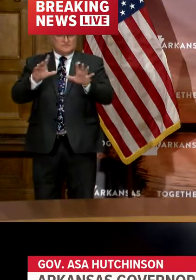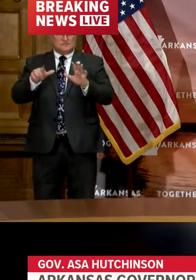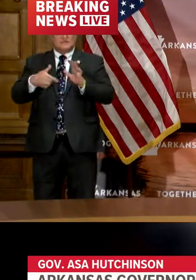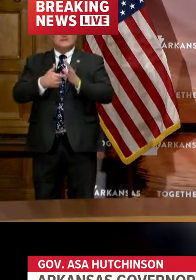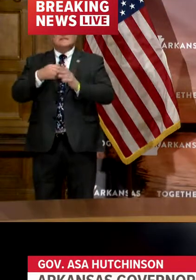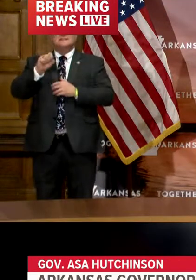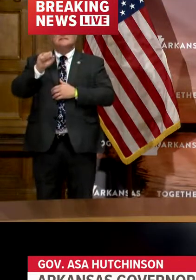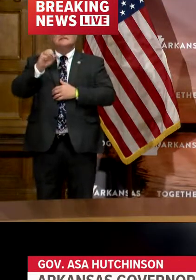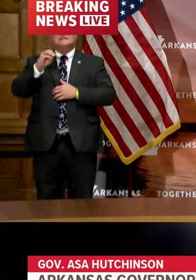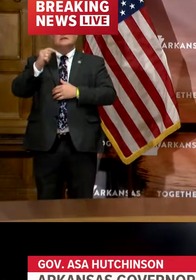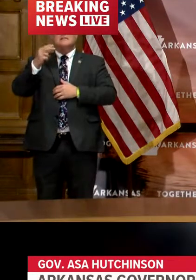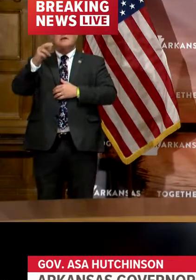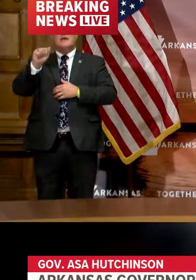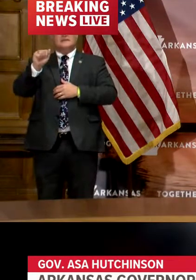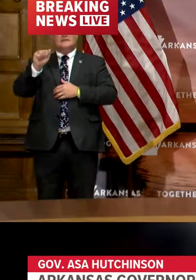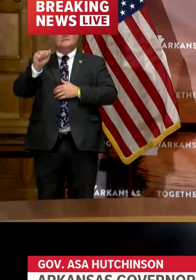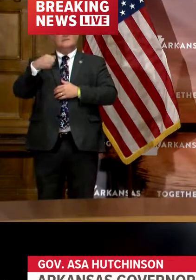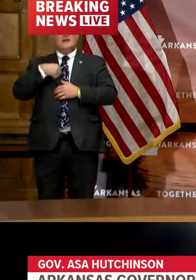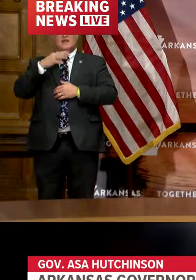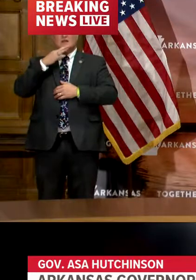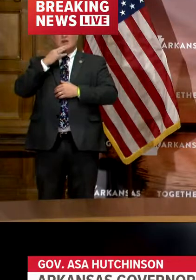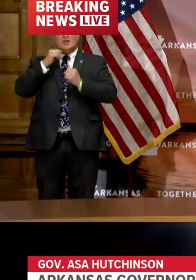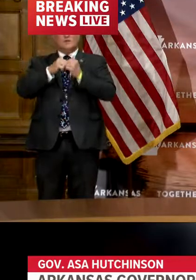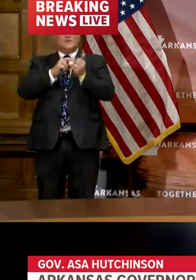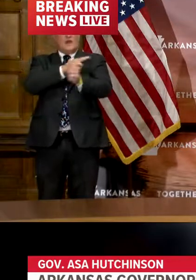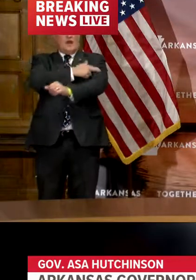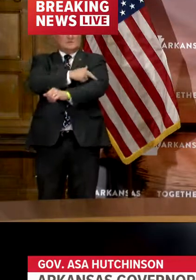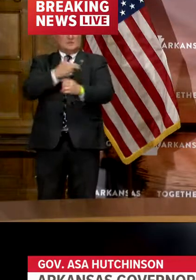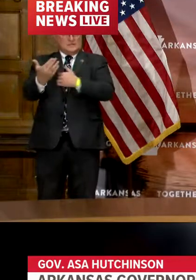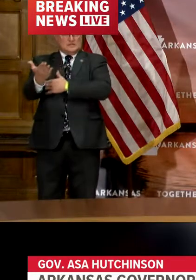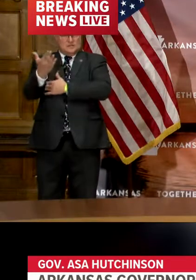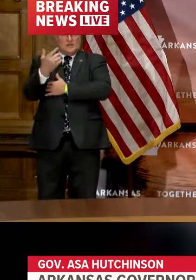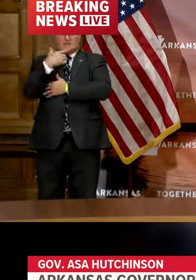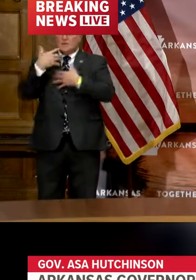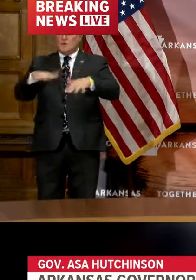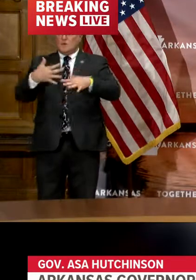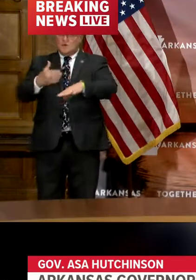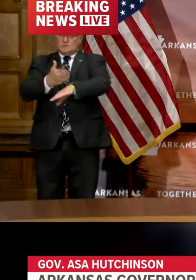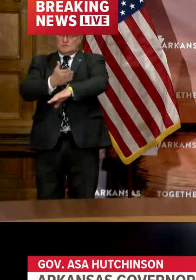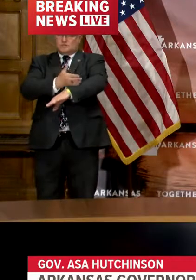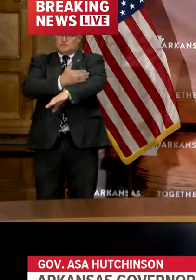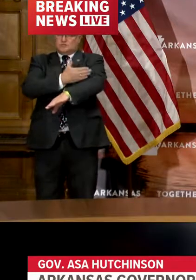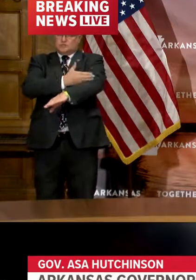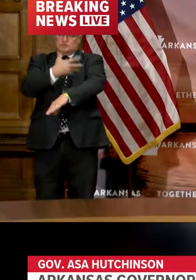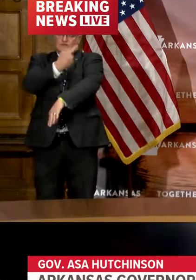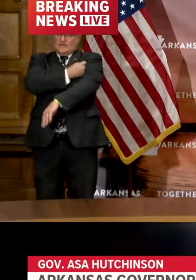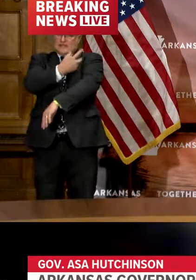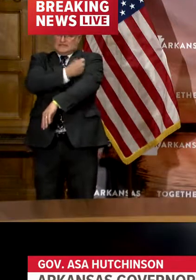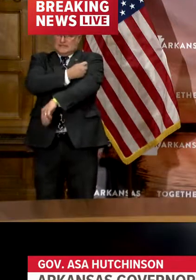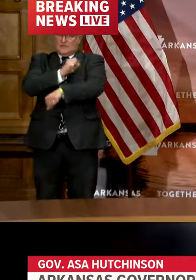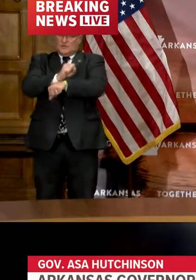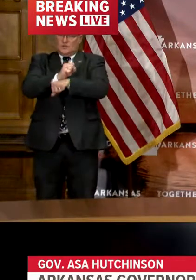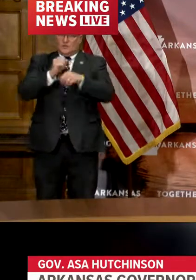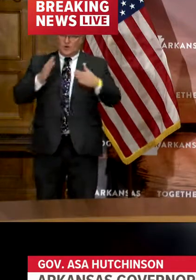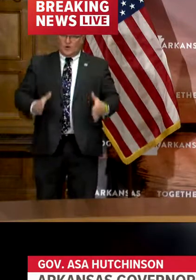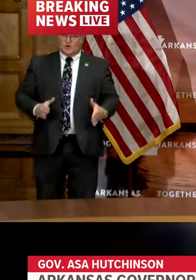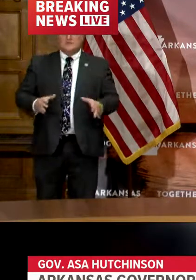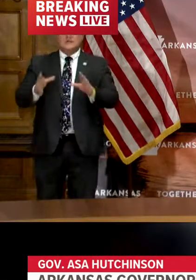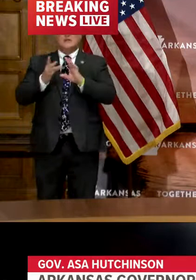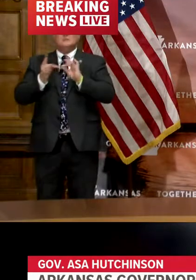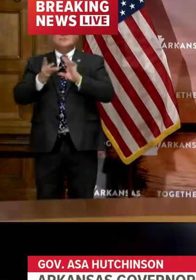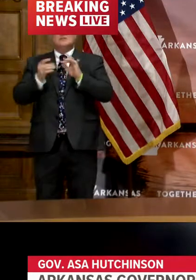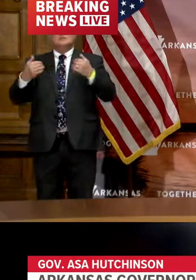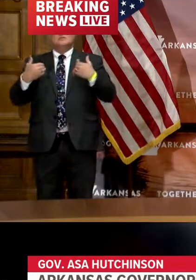Samantha with KNWA. I talked to Mercy Hospital this morning. They say they're making great progress on vaccinating workers, and you just mentioned today you